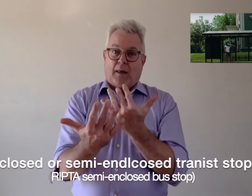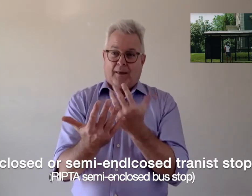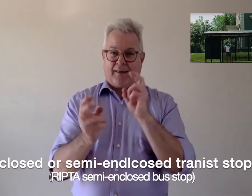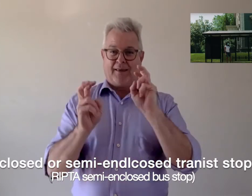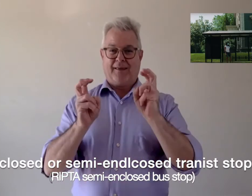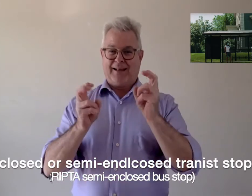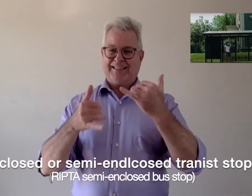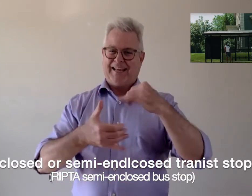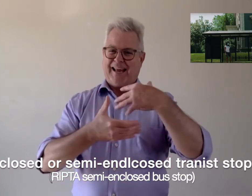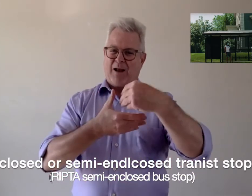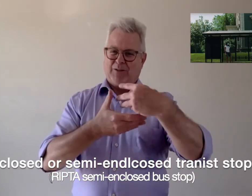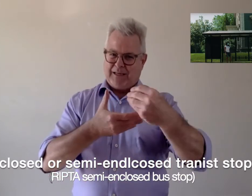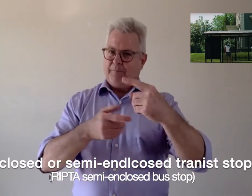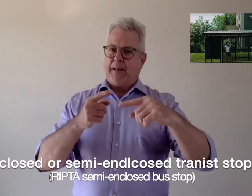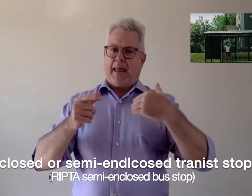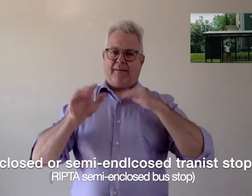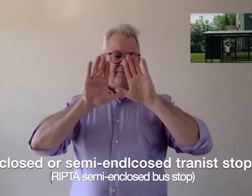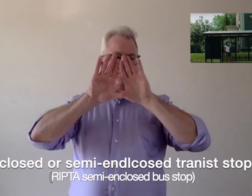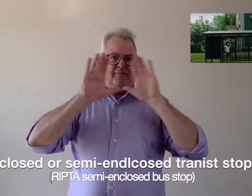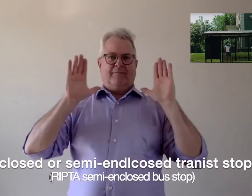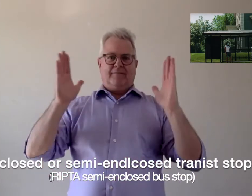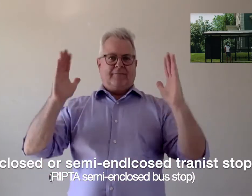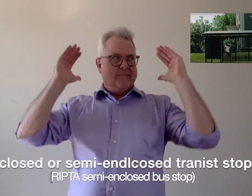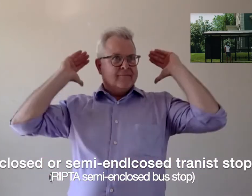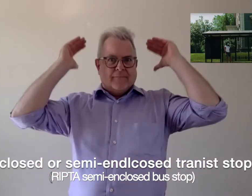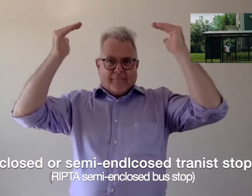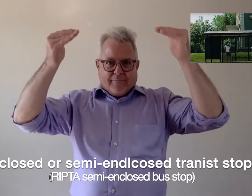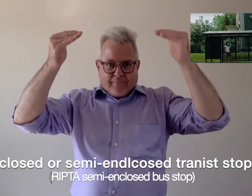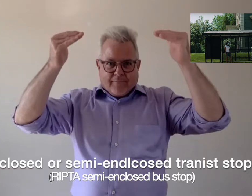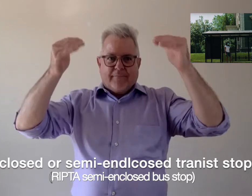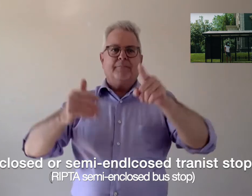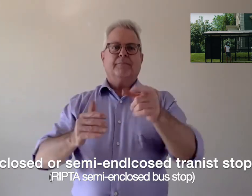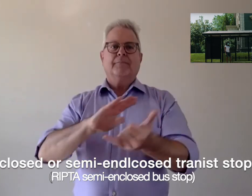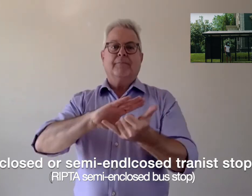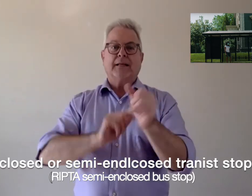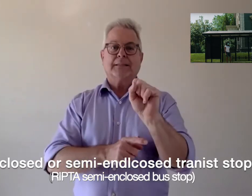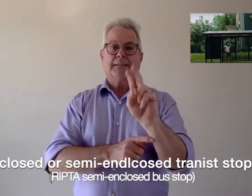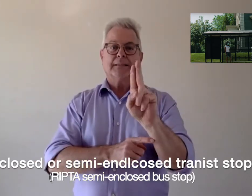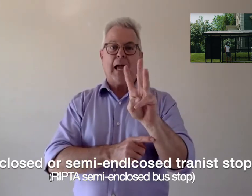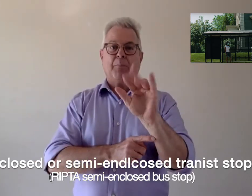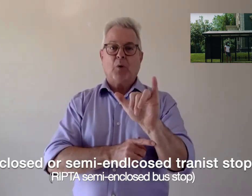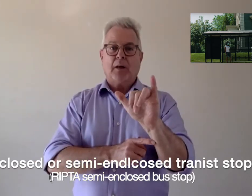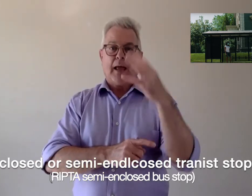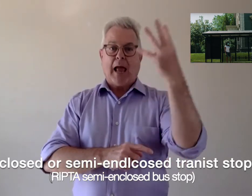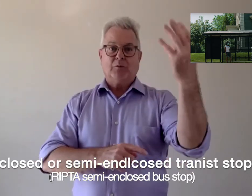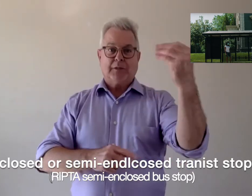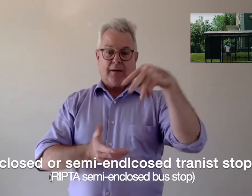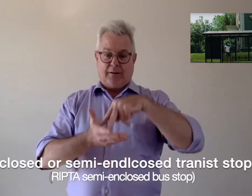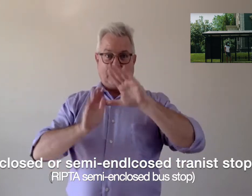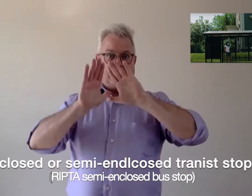Also, it's important at a bus stop while you're waiting, it might be outdoors, but you know they have those small little